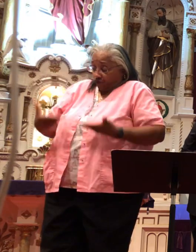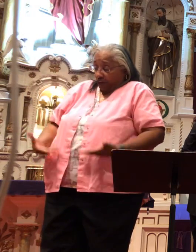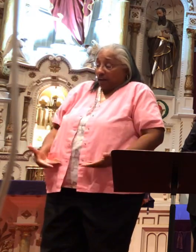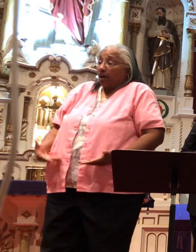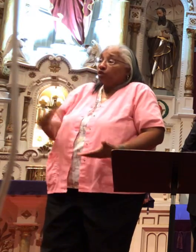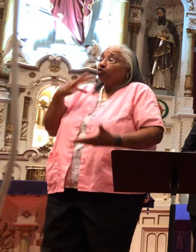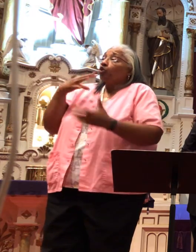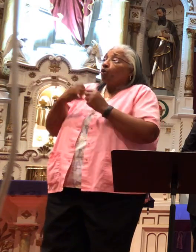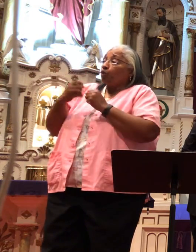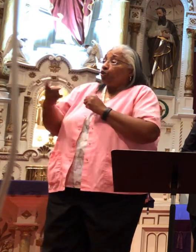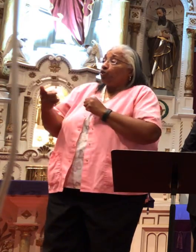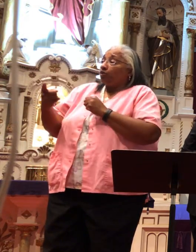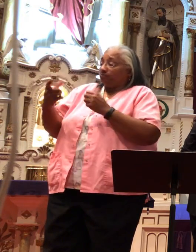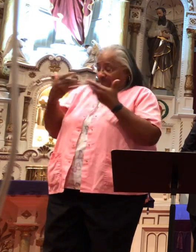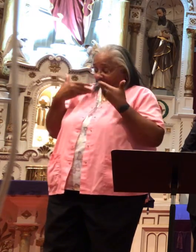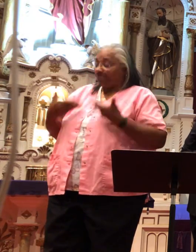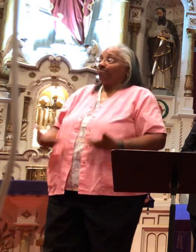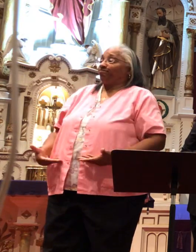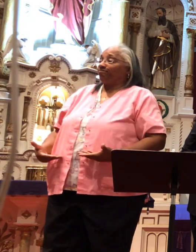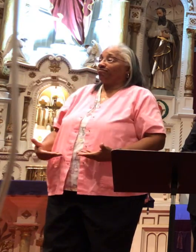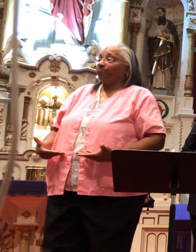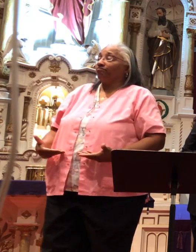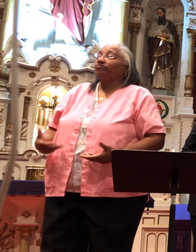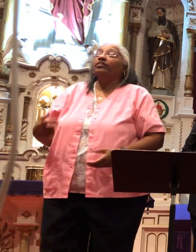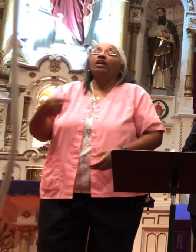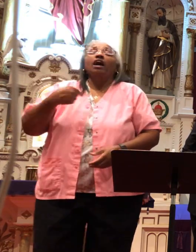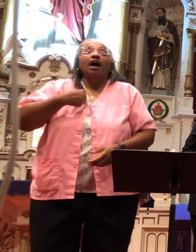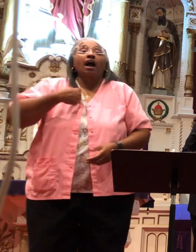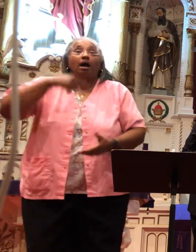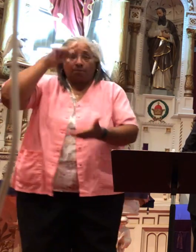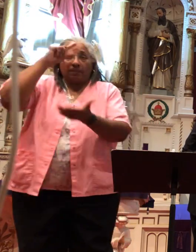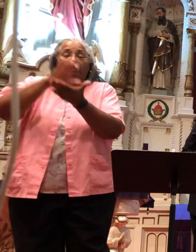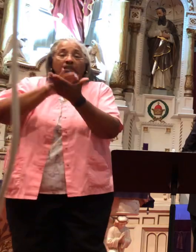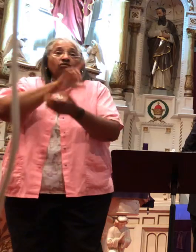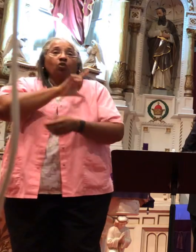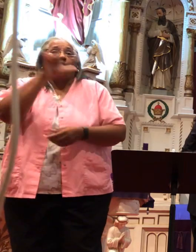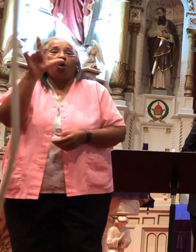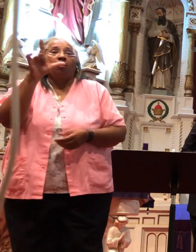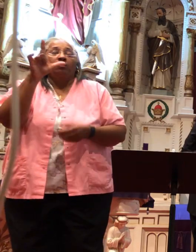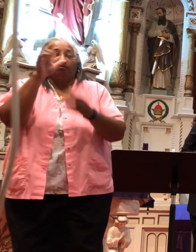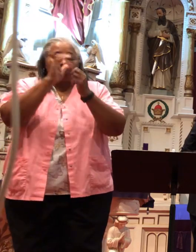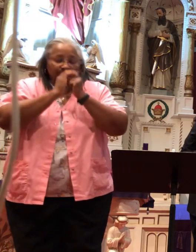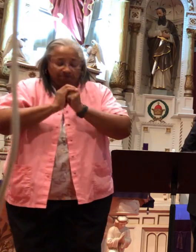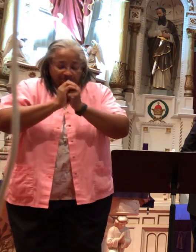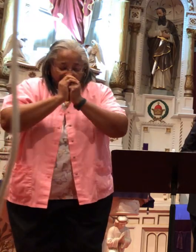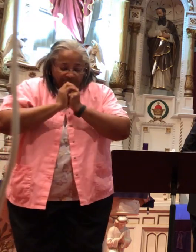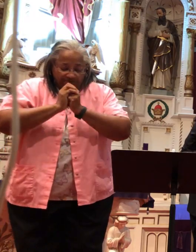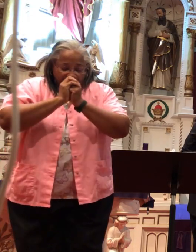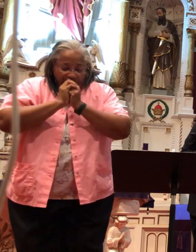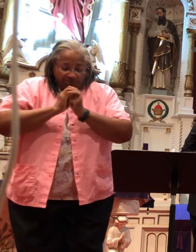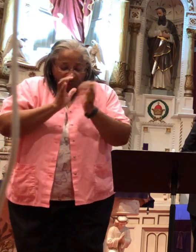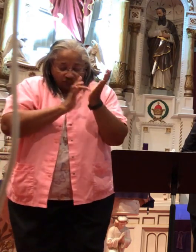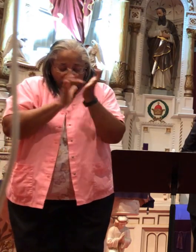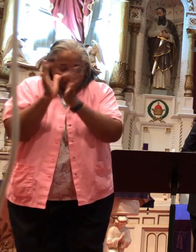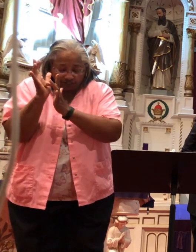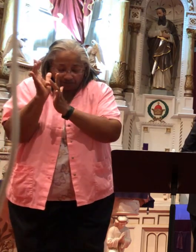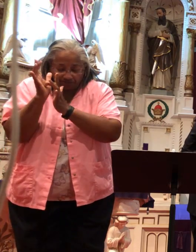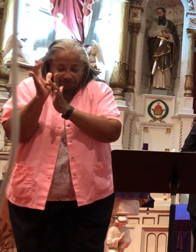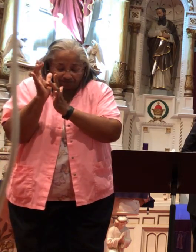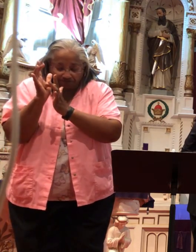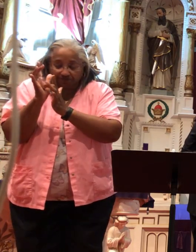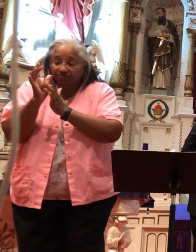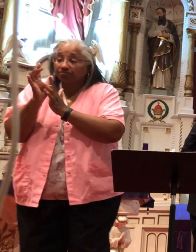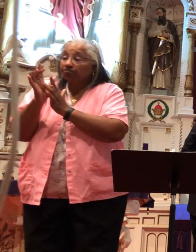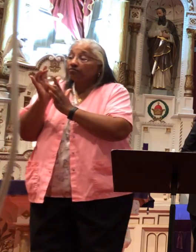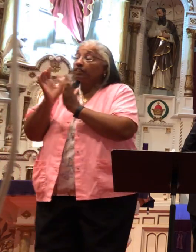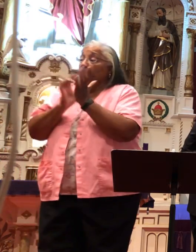is he." He said, "I do believe, Lord," and he worshipped him. Then Jesus